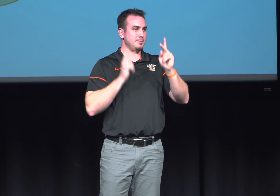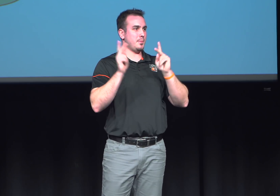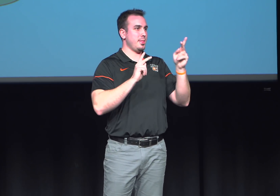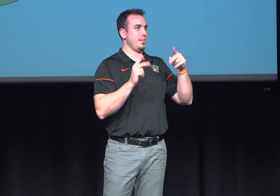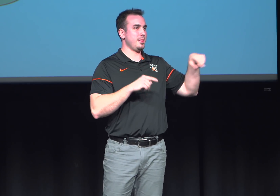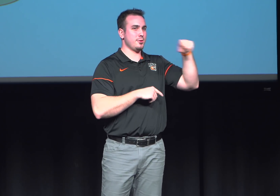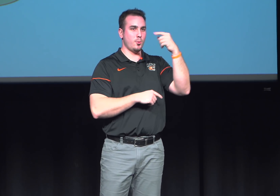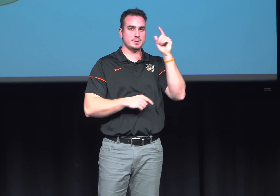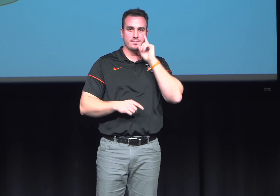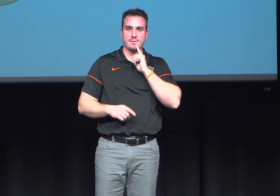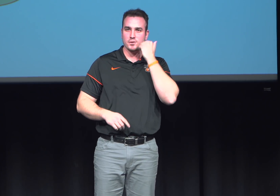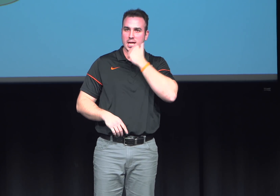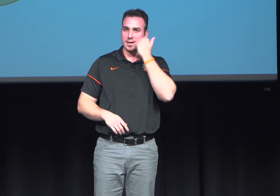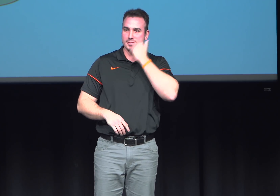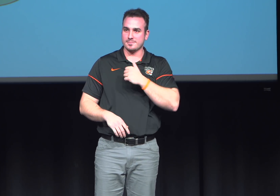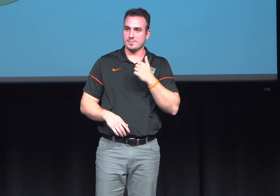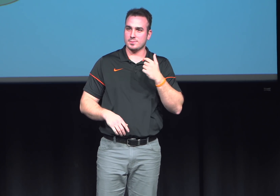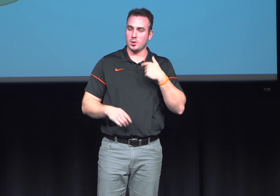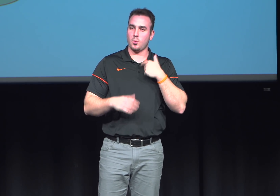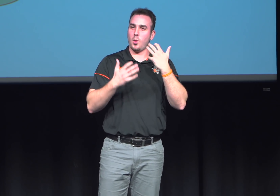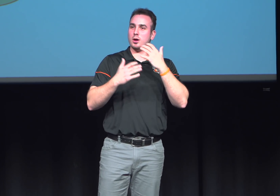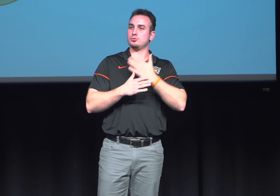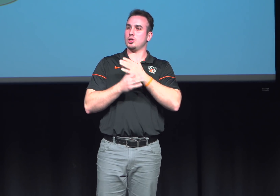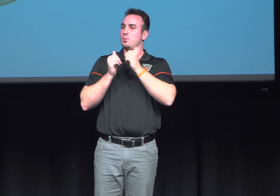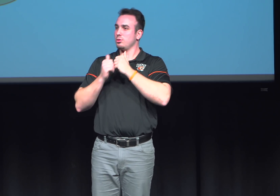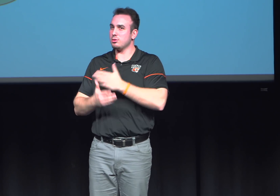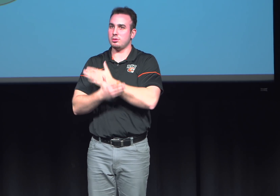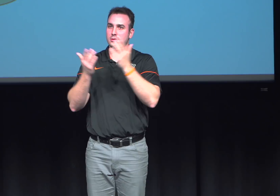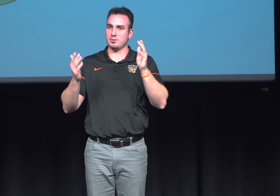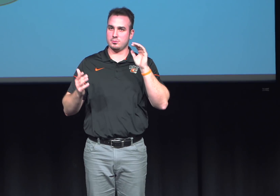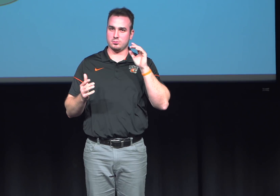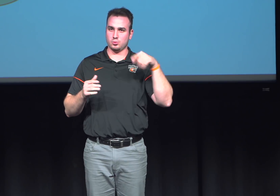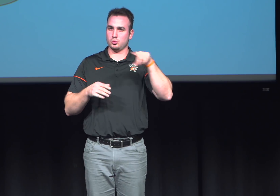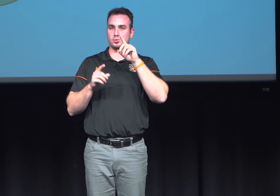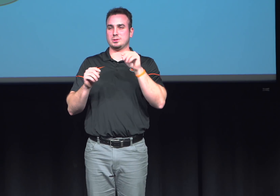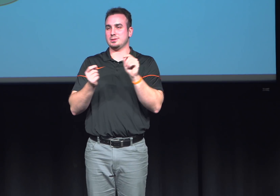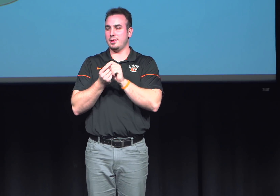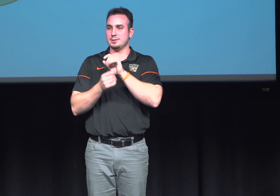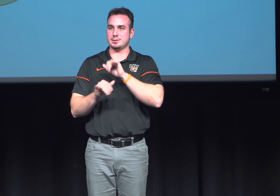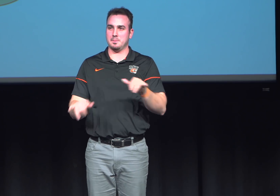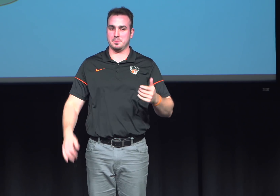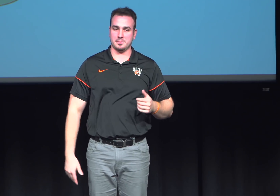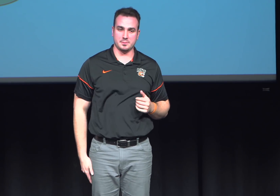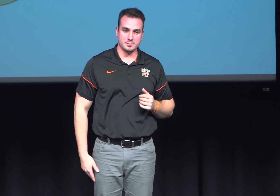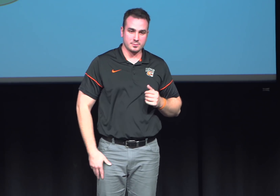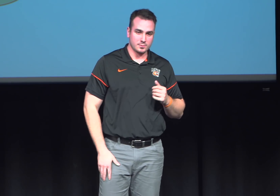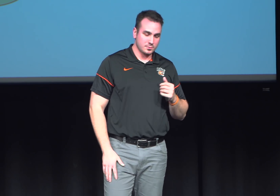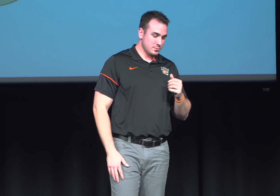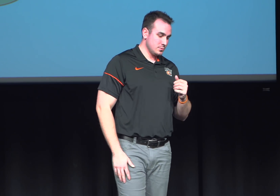go deaf every day. So I wanted to share that with you all once again. Find your 0.